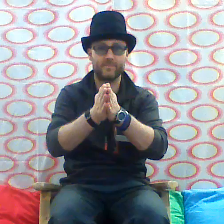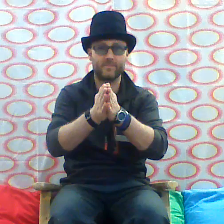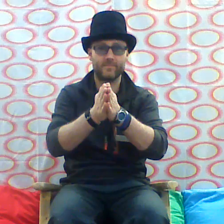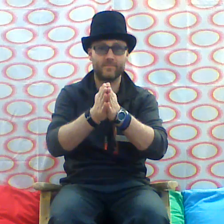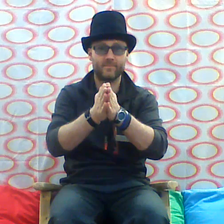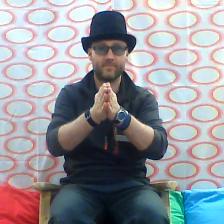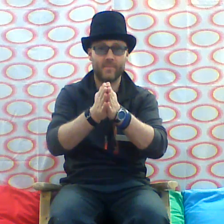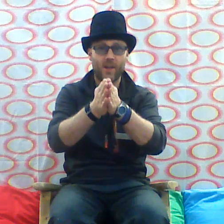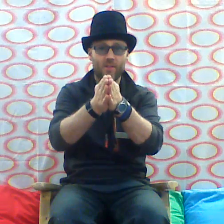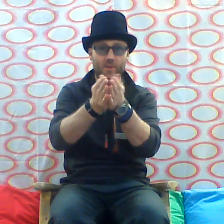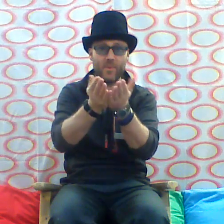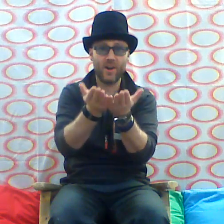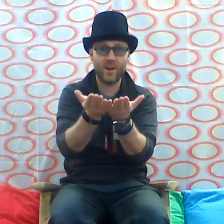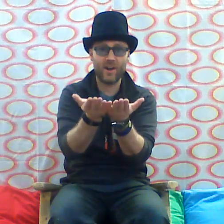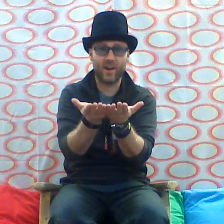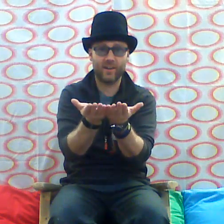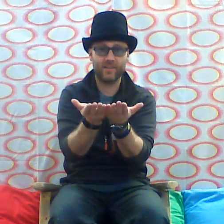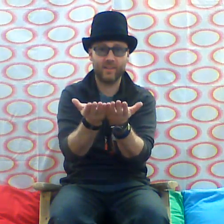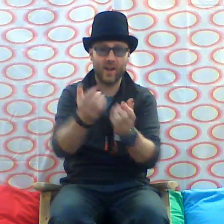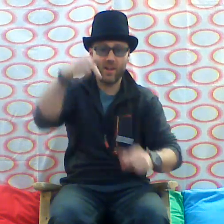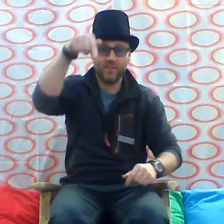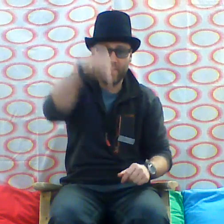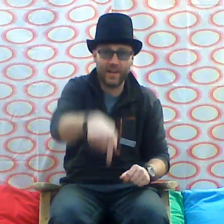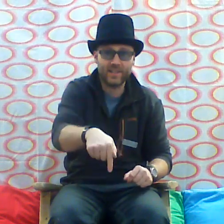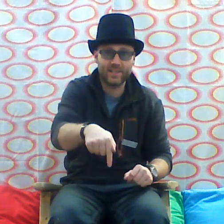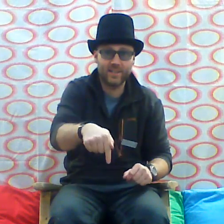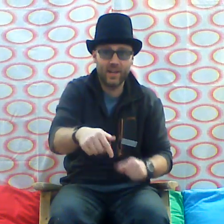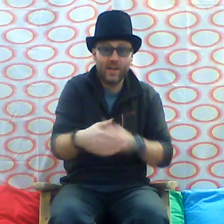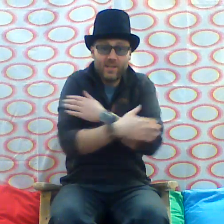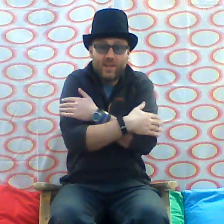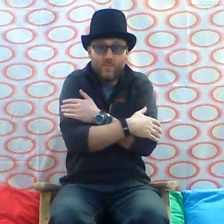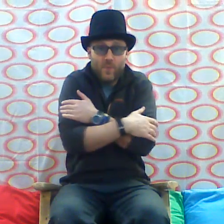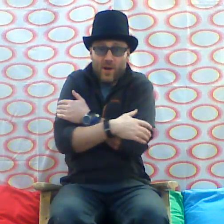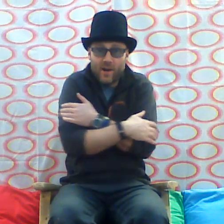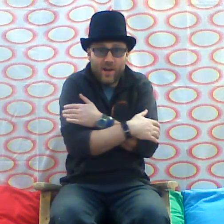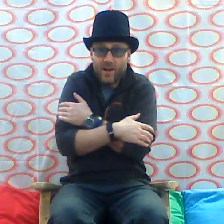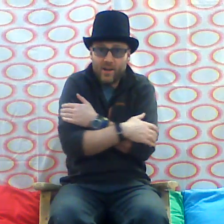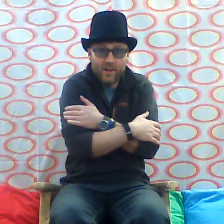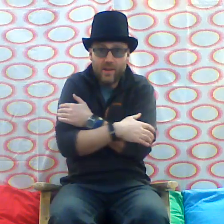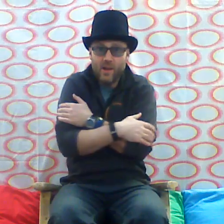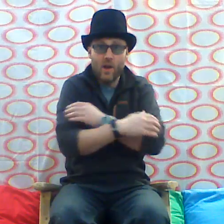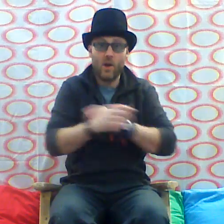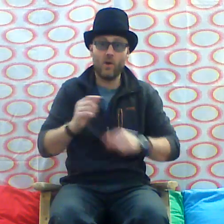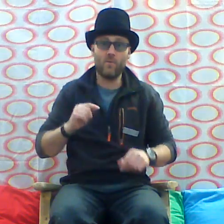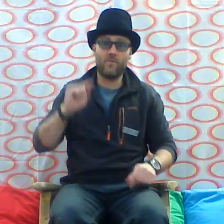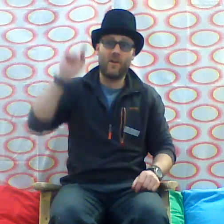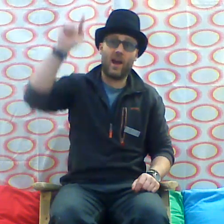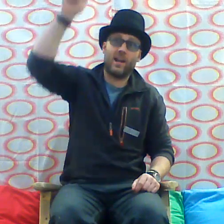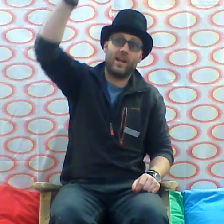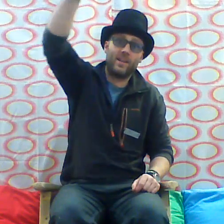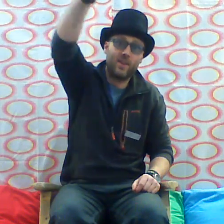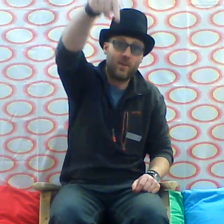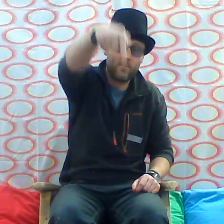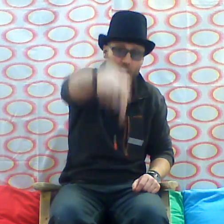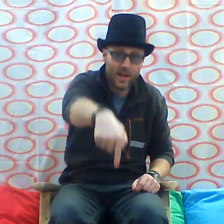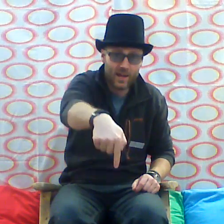The Bear This is the bear who fell in the bin.